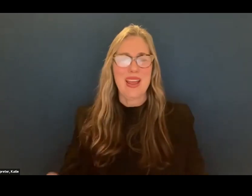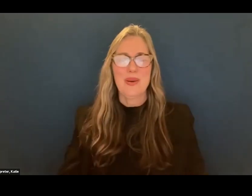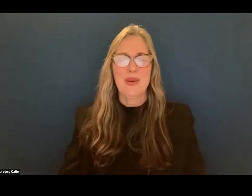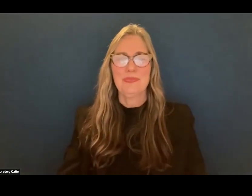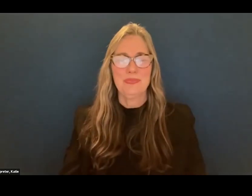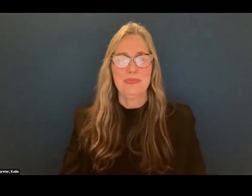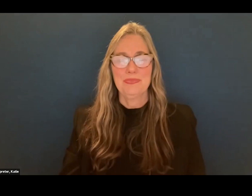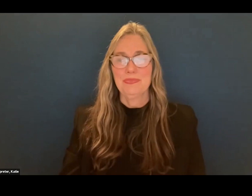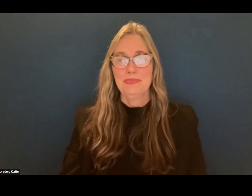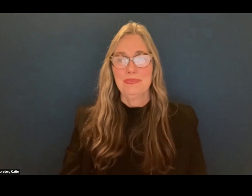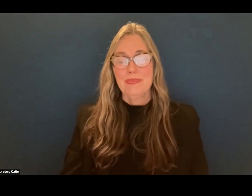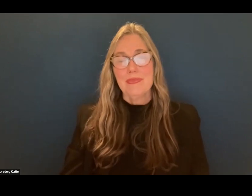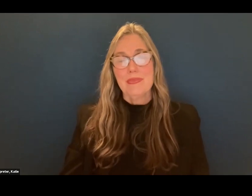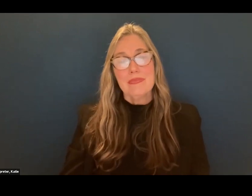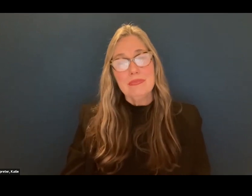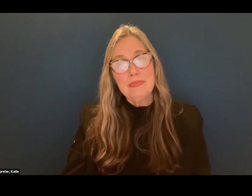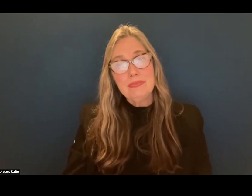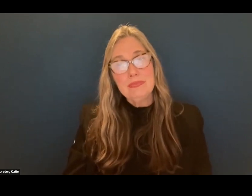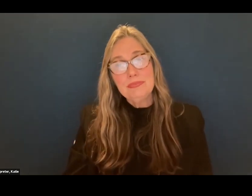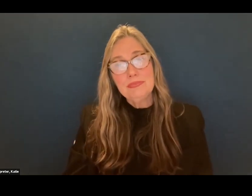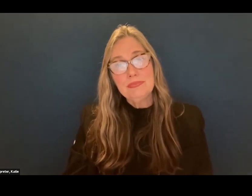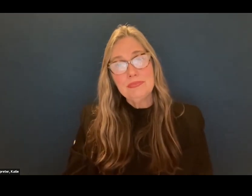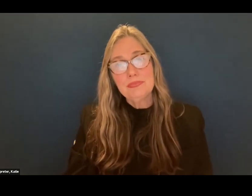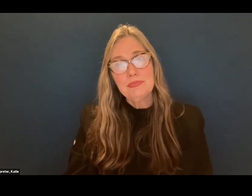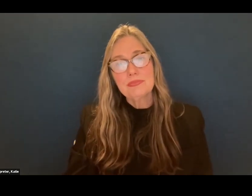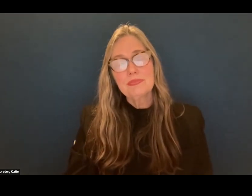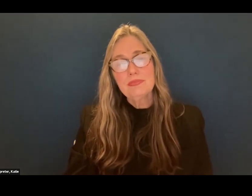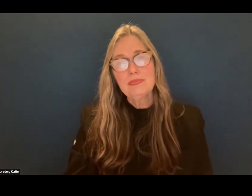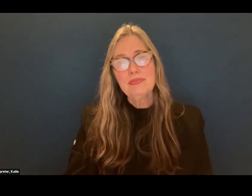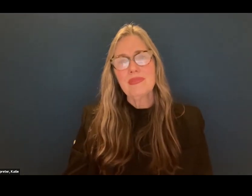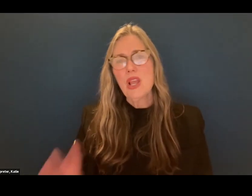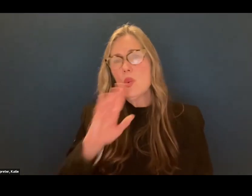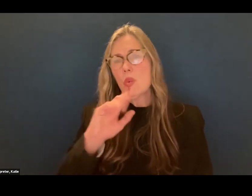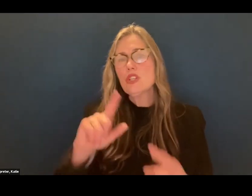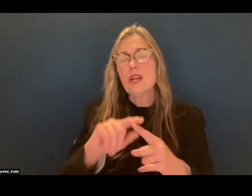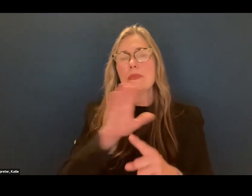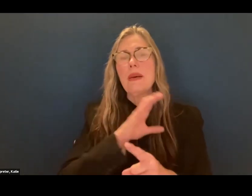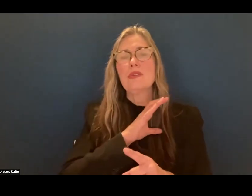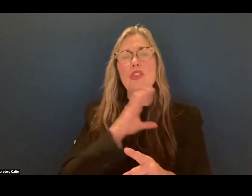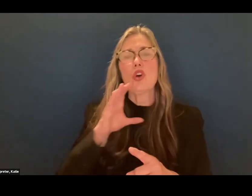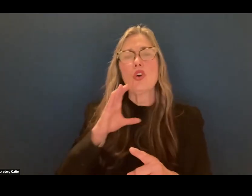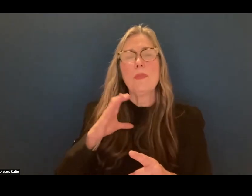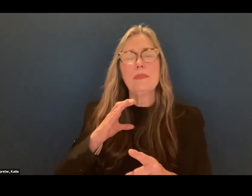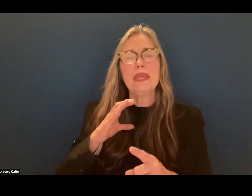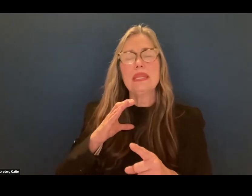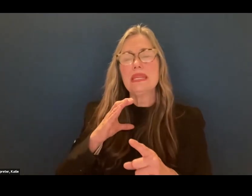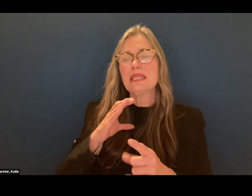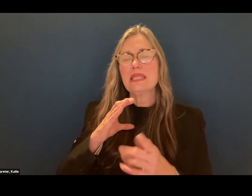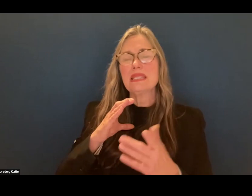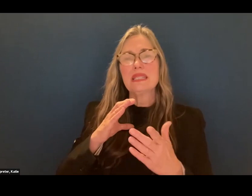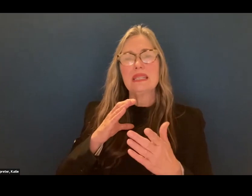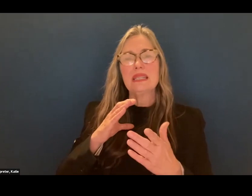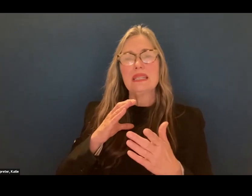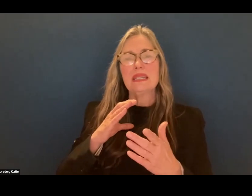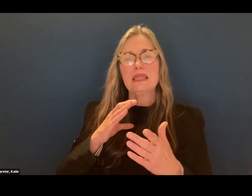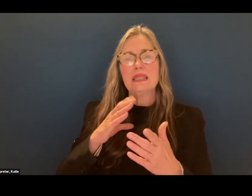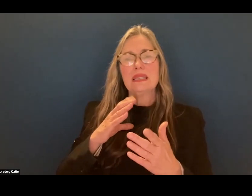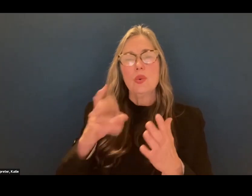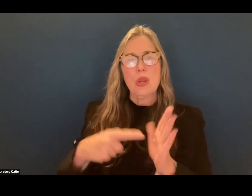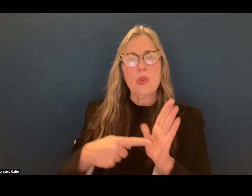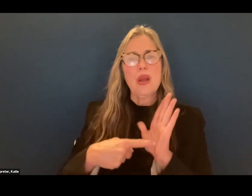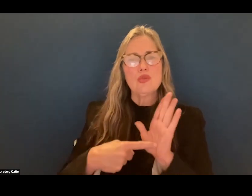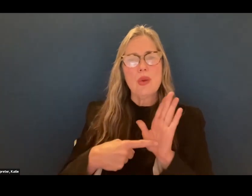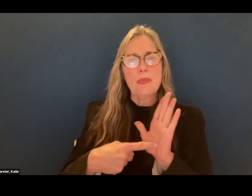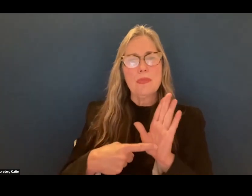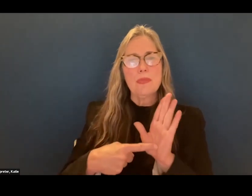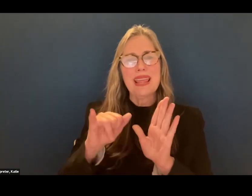I was just thinking, later we're talking about committees and, board representations on that, and if we